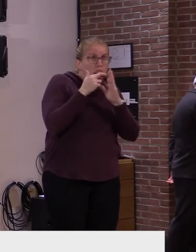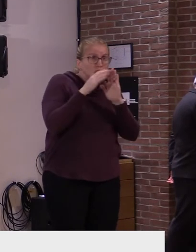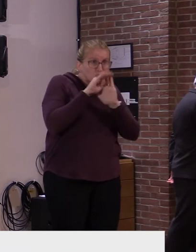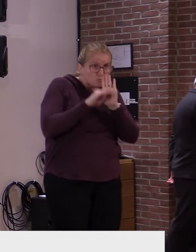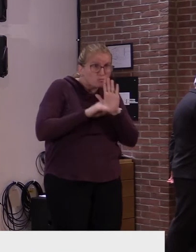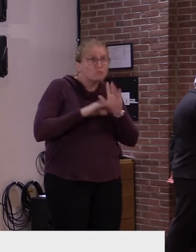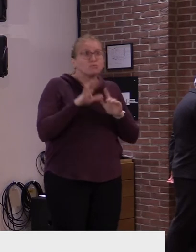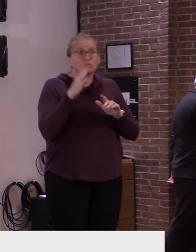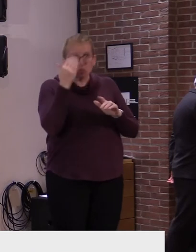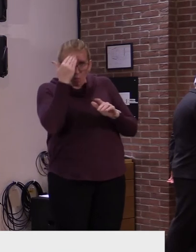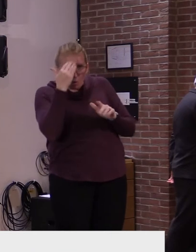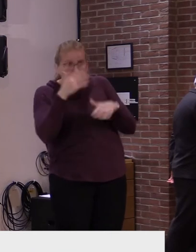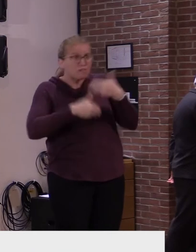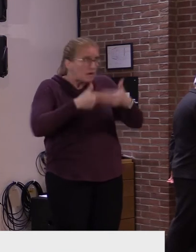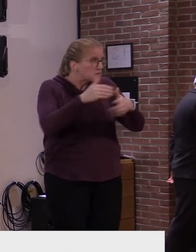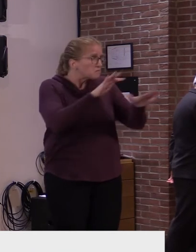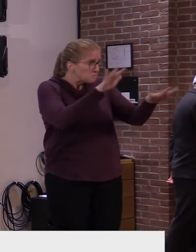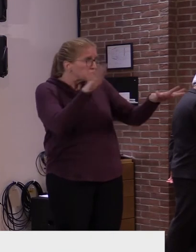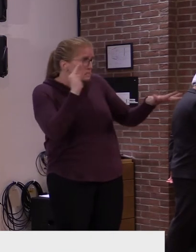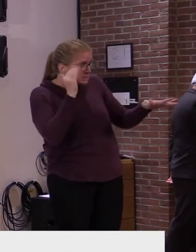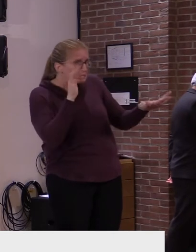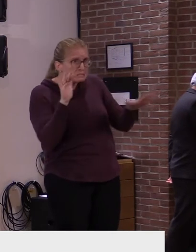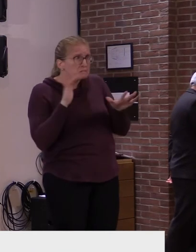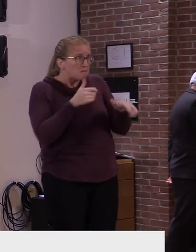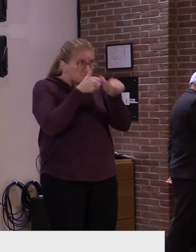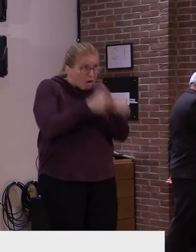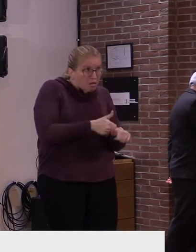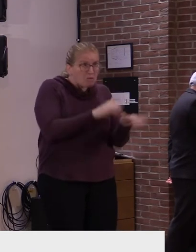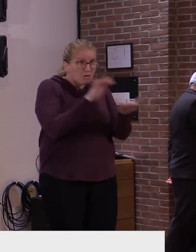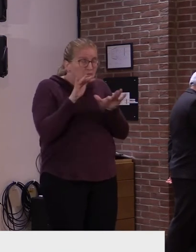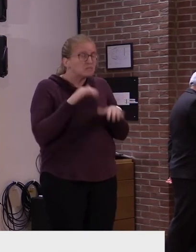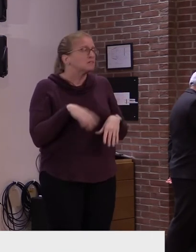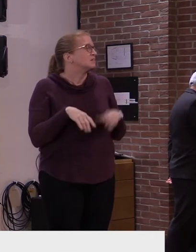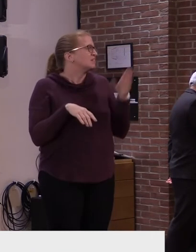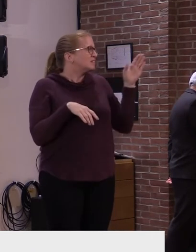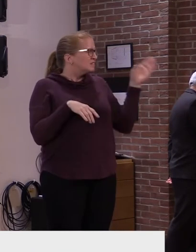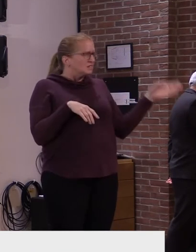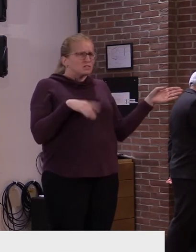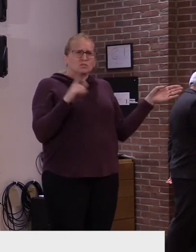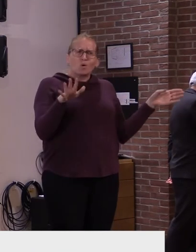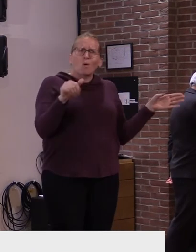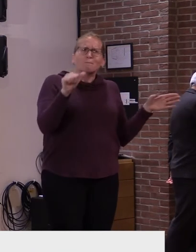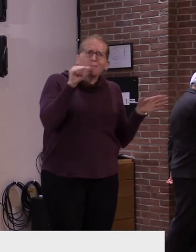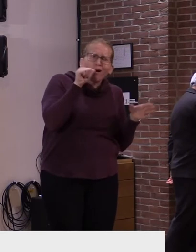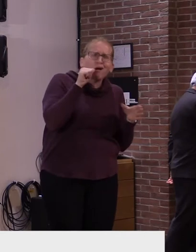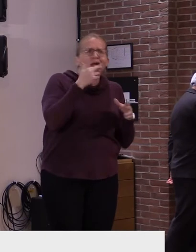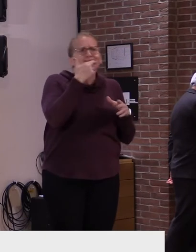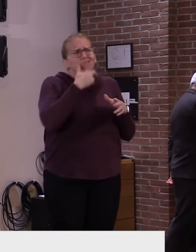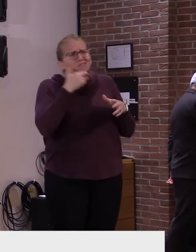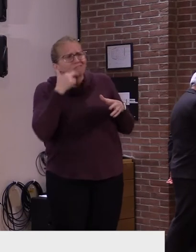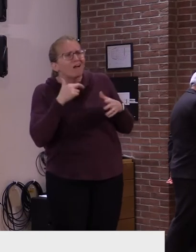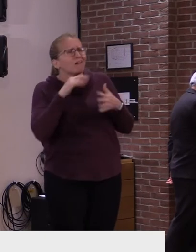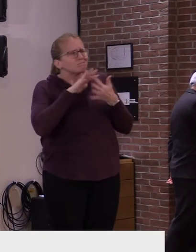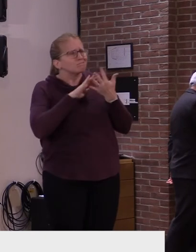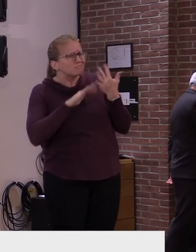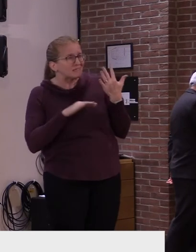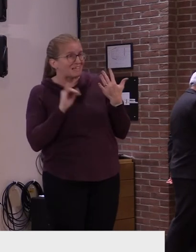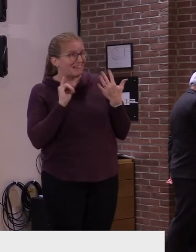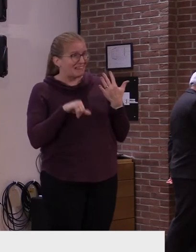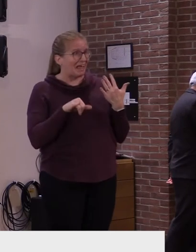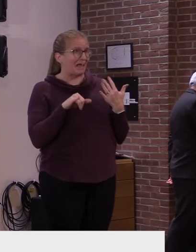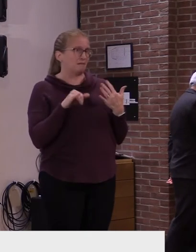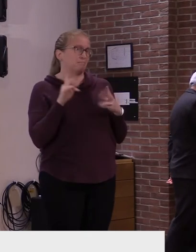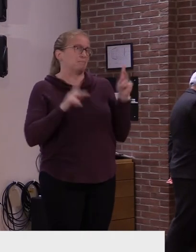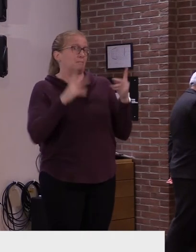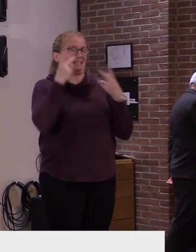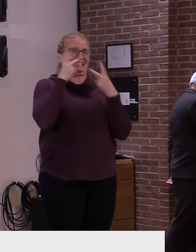out and maybe this is more of a question for the governor but bars and restaurants and those sort of establishments they're in the public eye